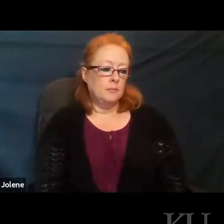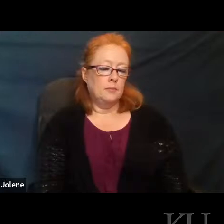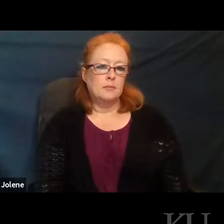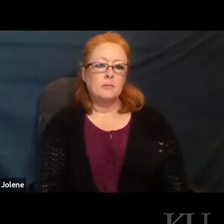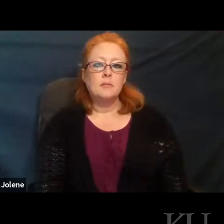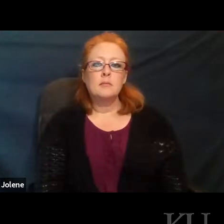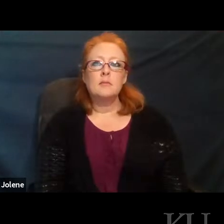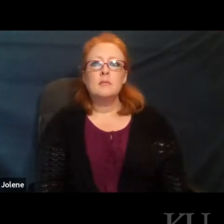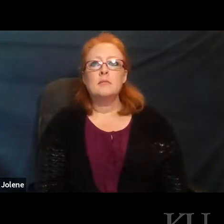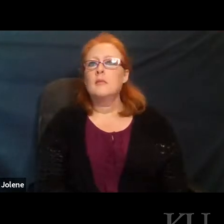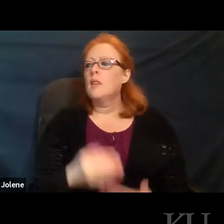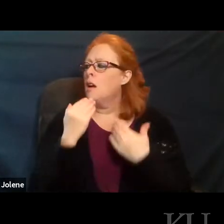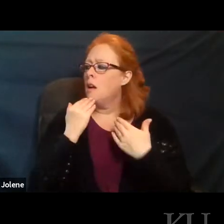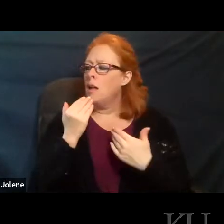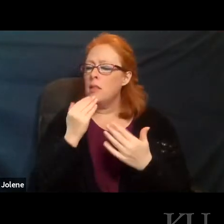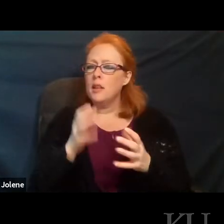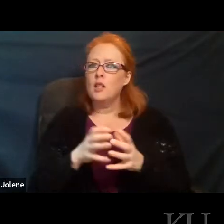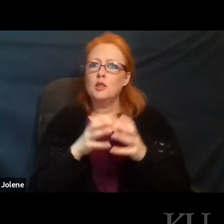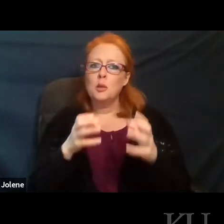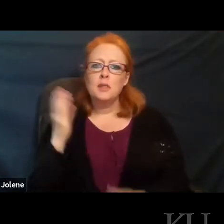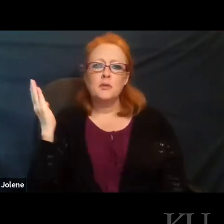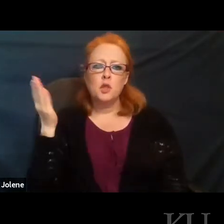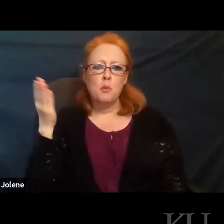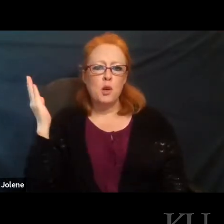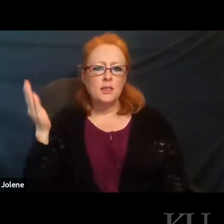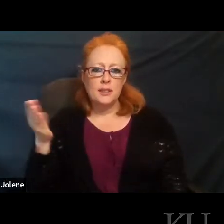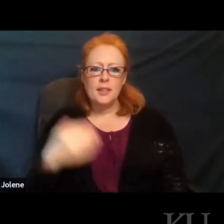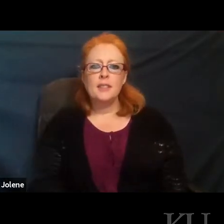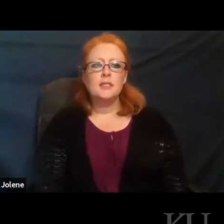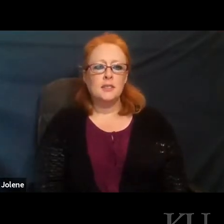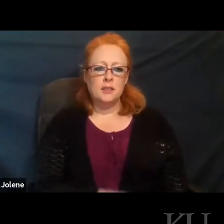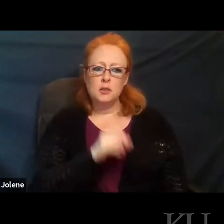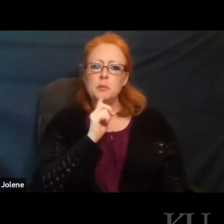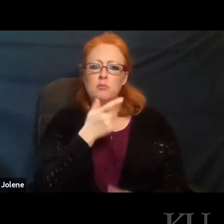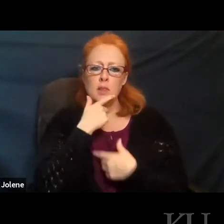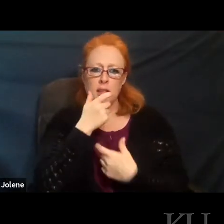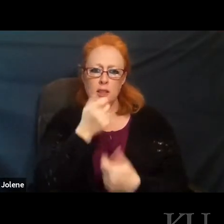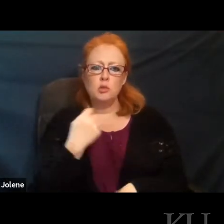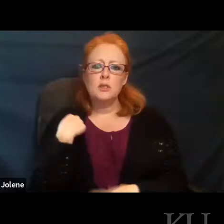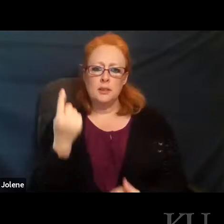Thanks so much for those presentations. This has been really, really interesting.